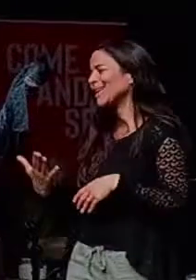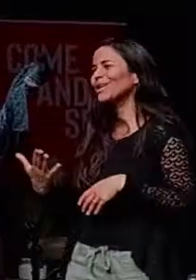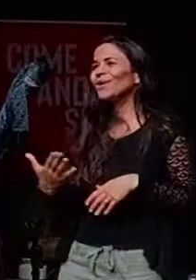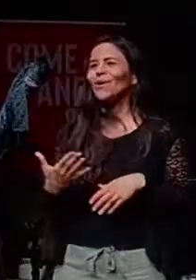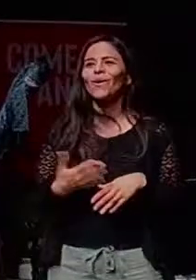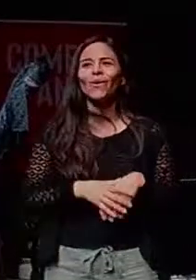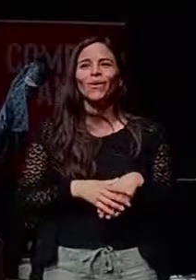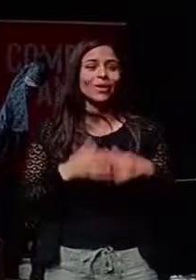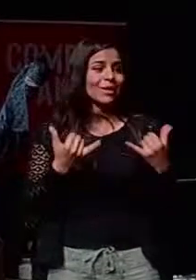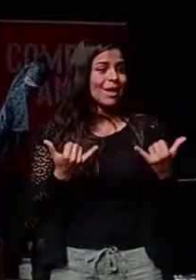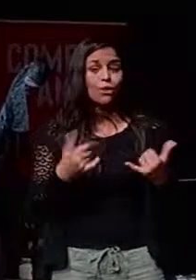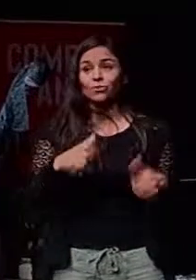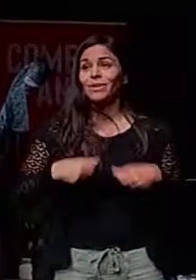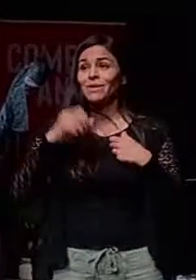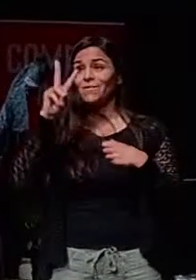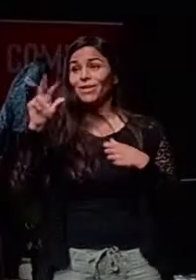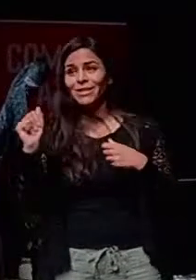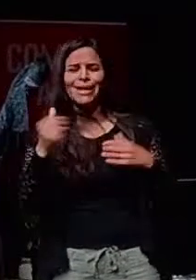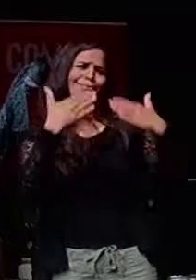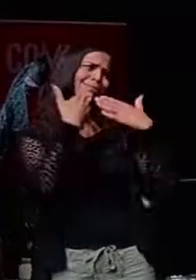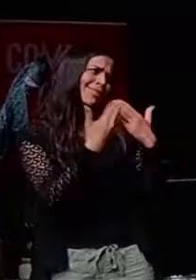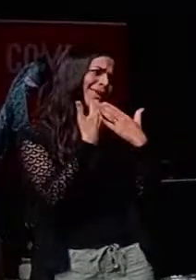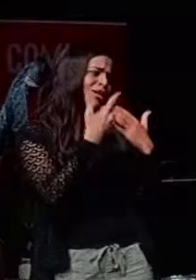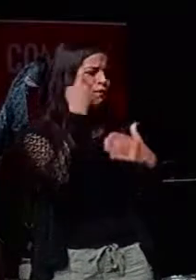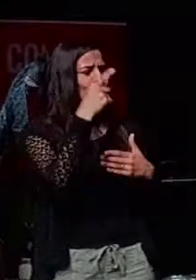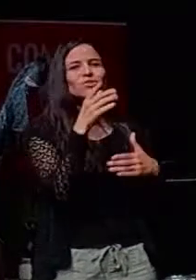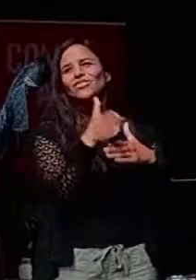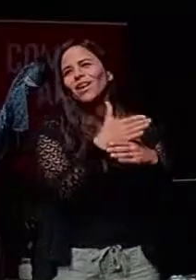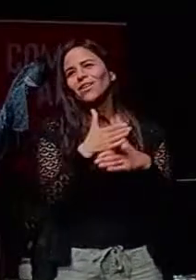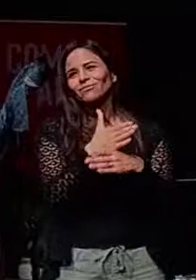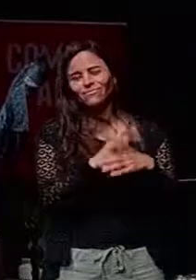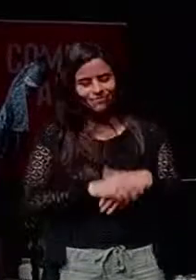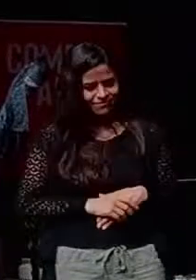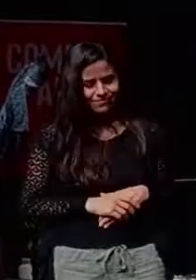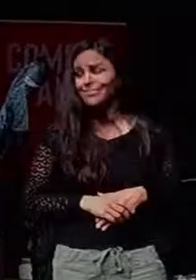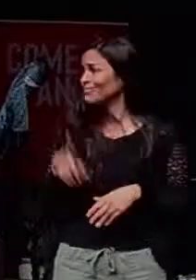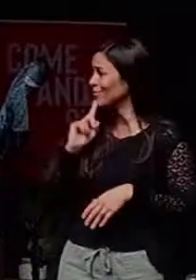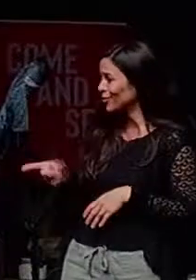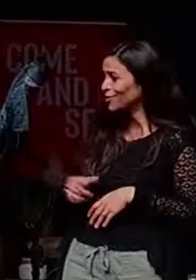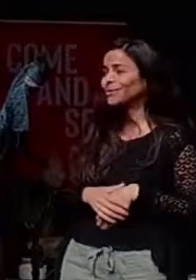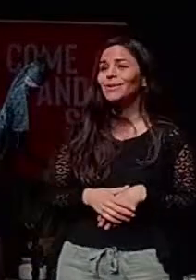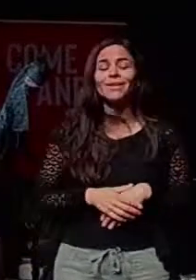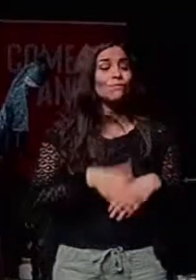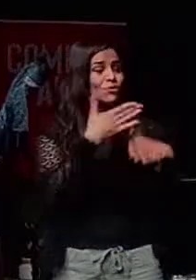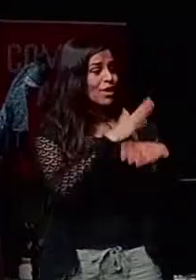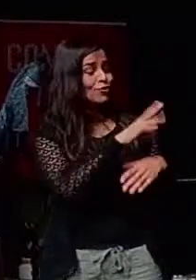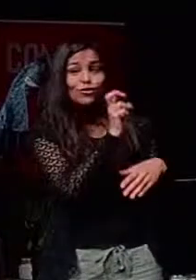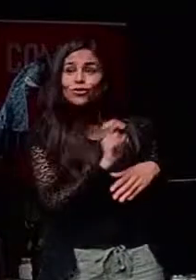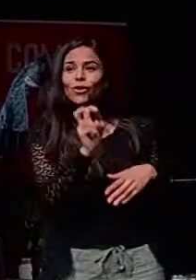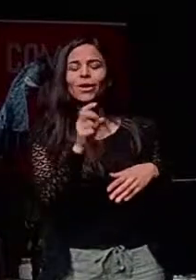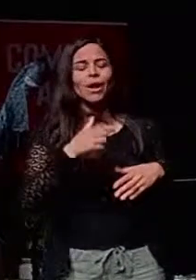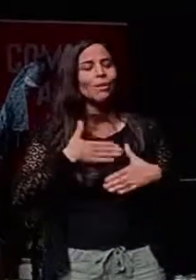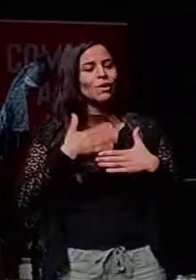Heartland and even in Virginia now where you are. Thank you so much just for sharing where you come from and your journey. I'm